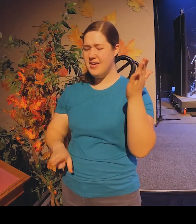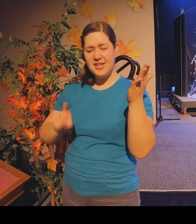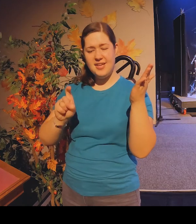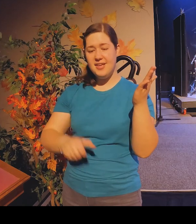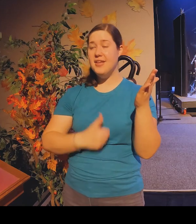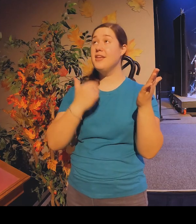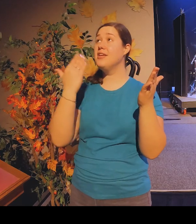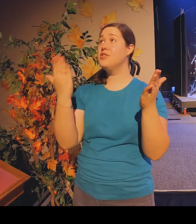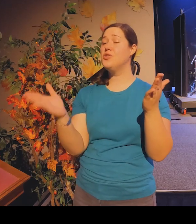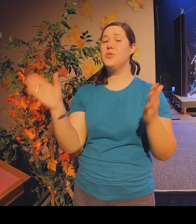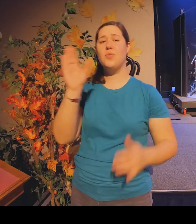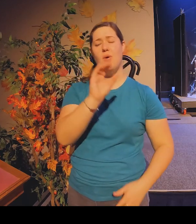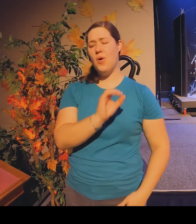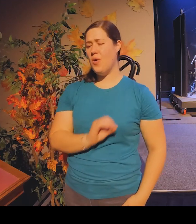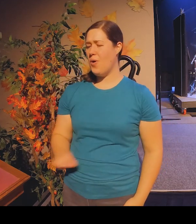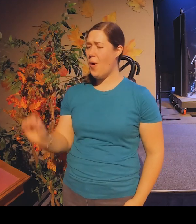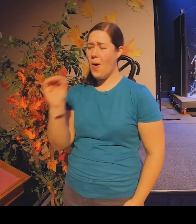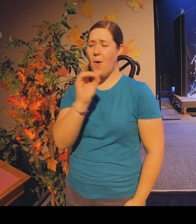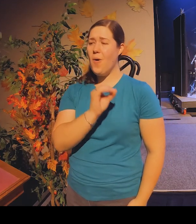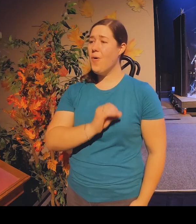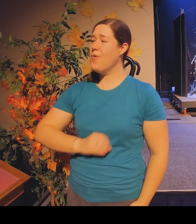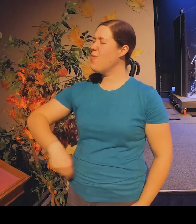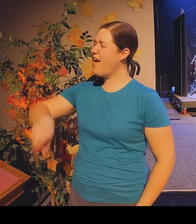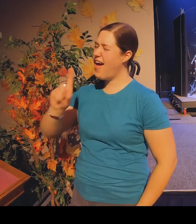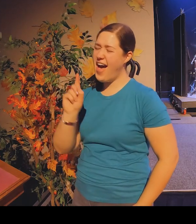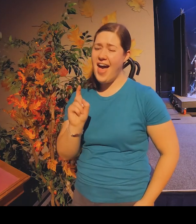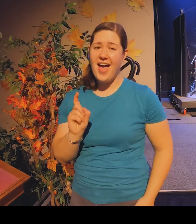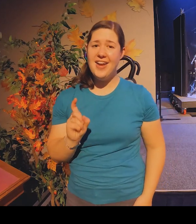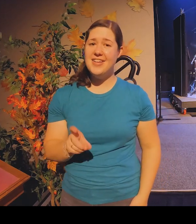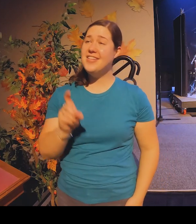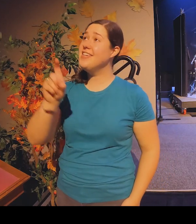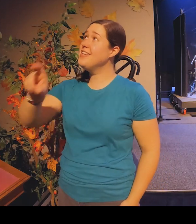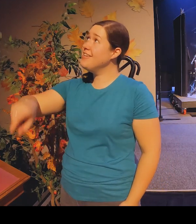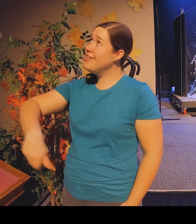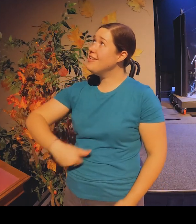I need you. Oh, I